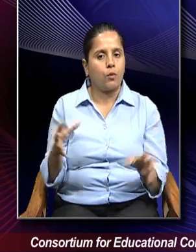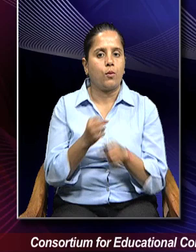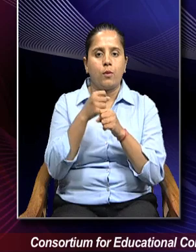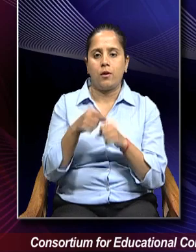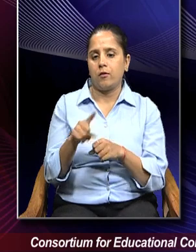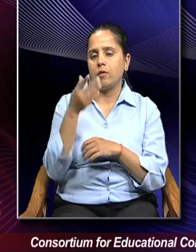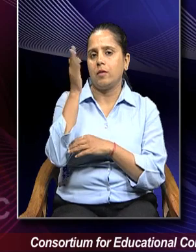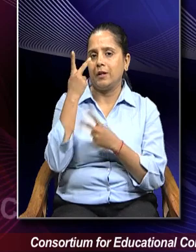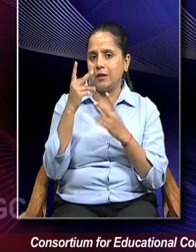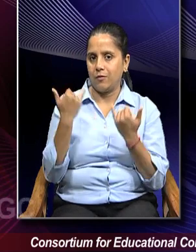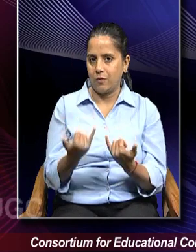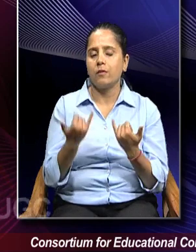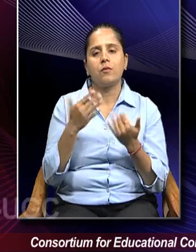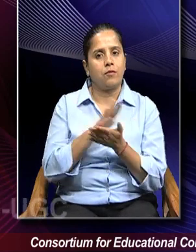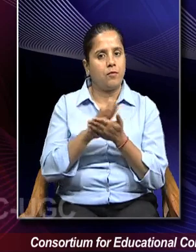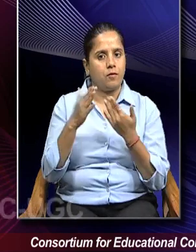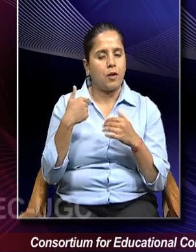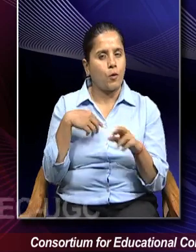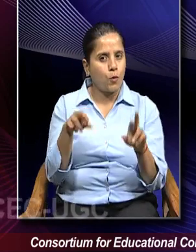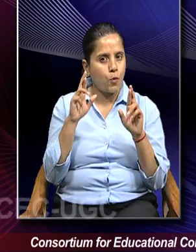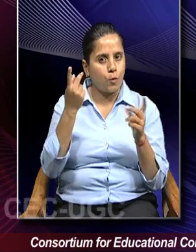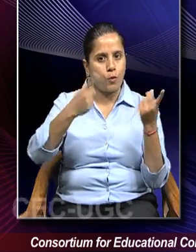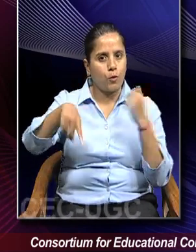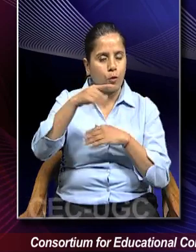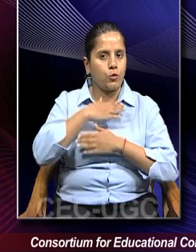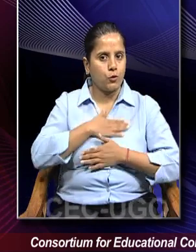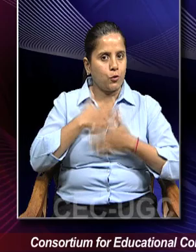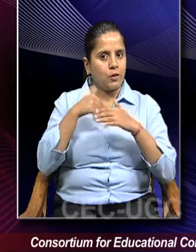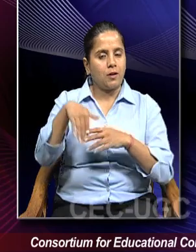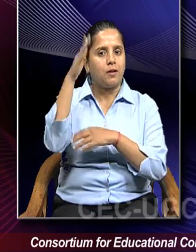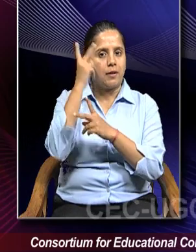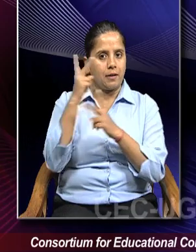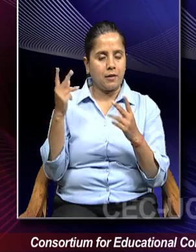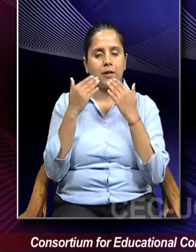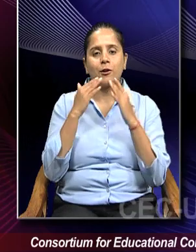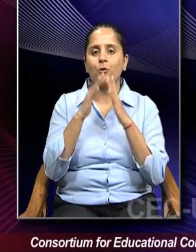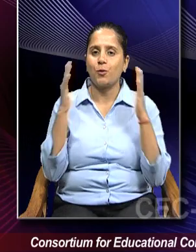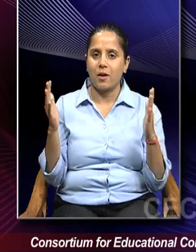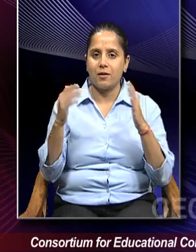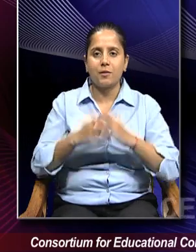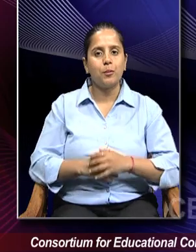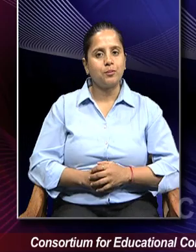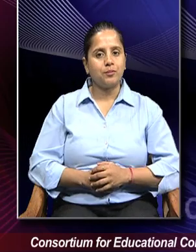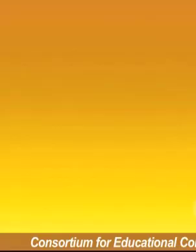very segment of my lectures on the topic. I hope you must have enjoyed this lecture of mine. Thank you so much.